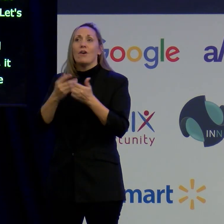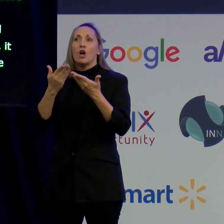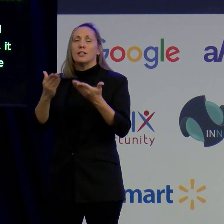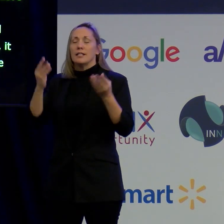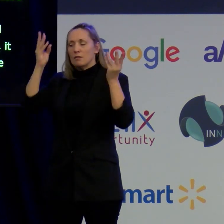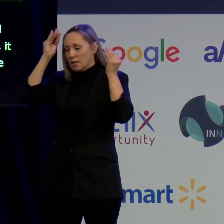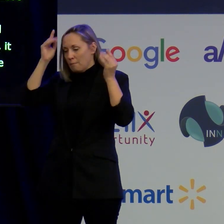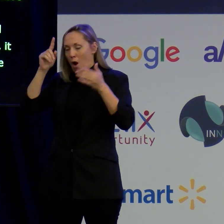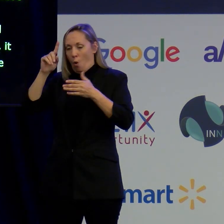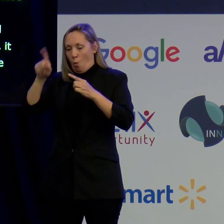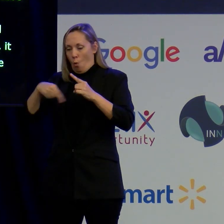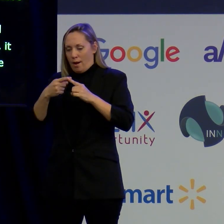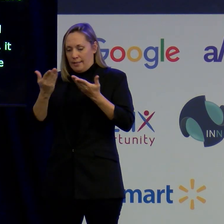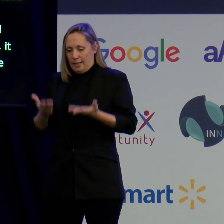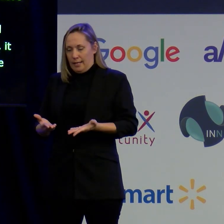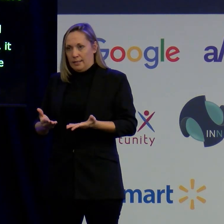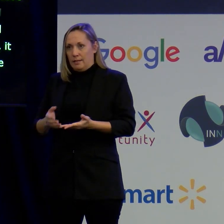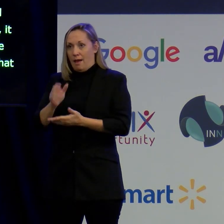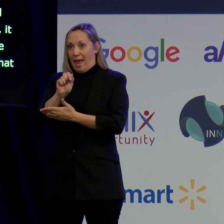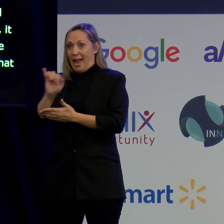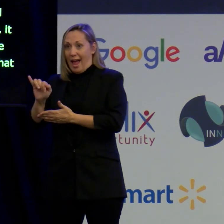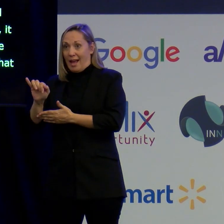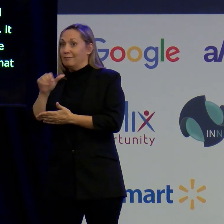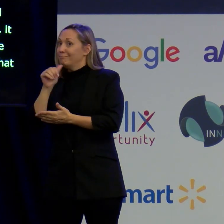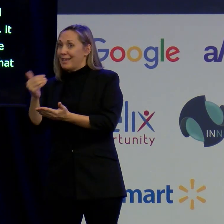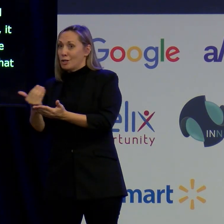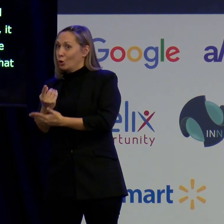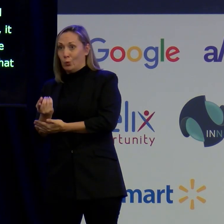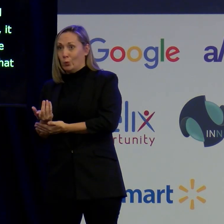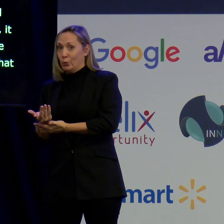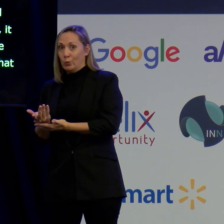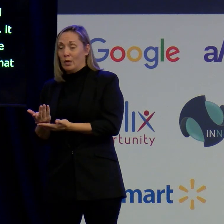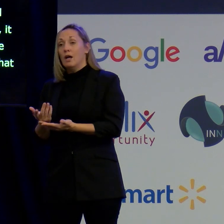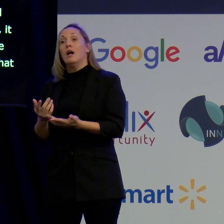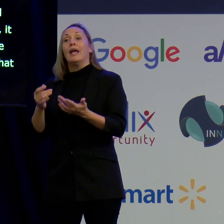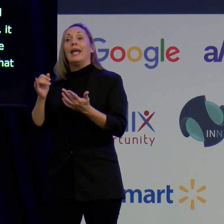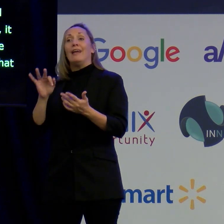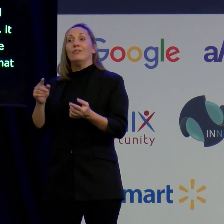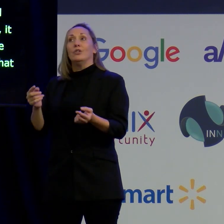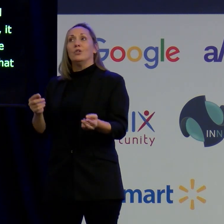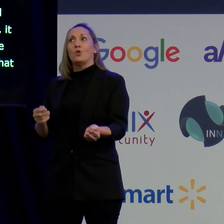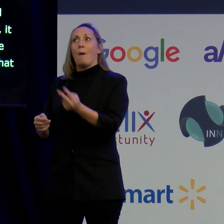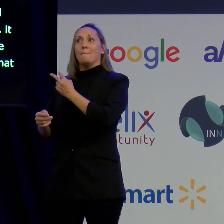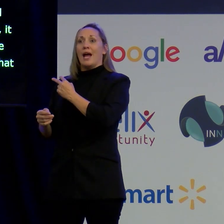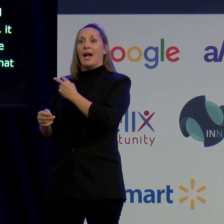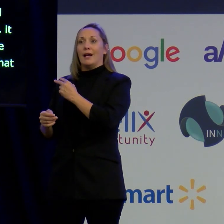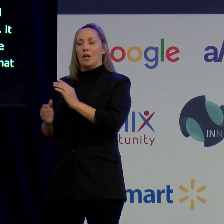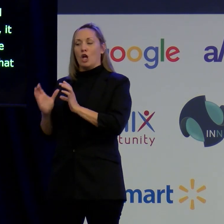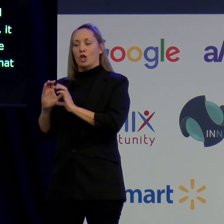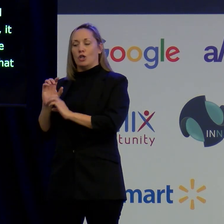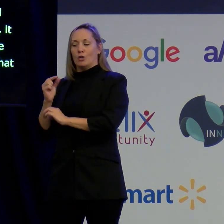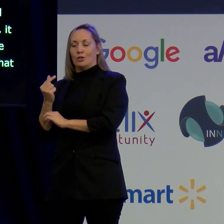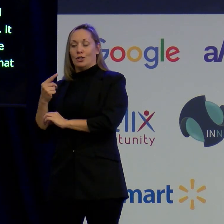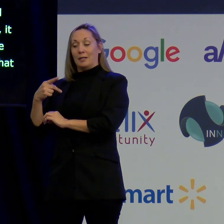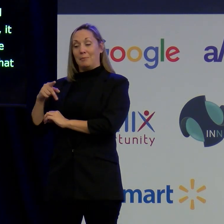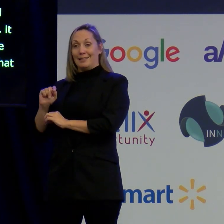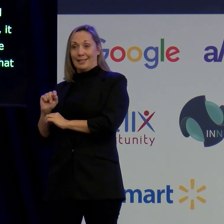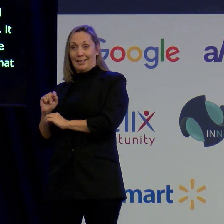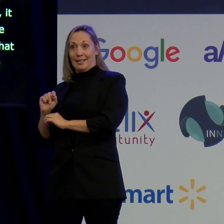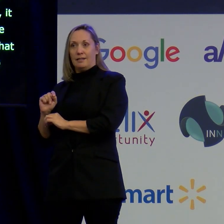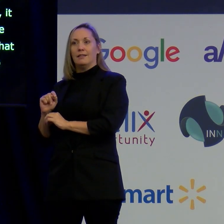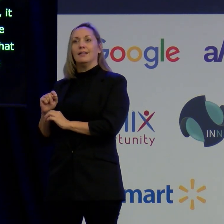is. AI ain't new, folks. In fact, if you go back and search through GPT, it